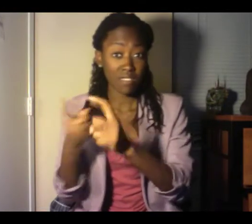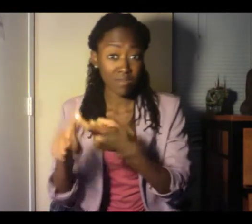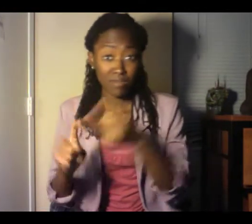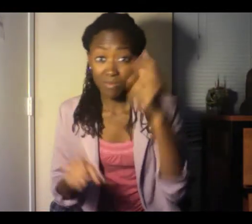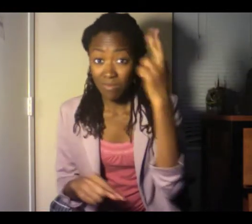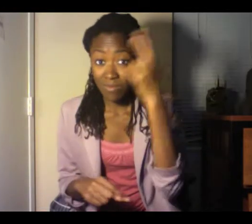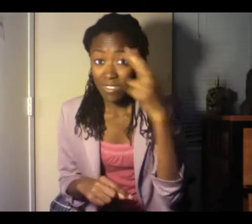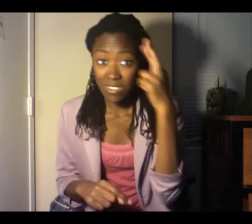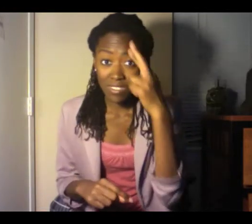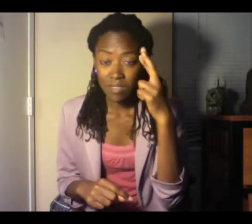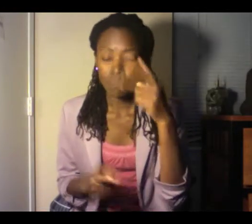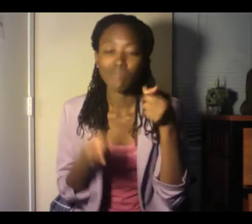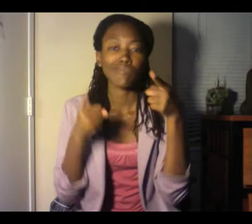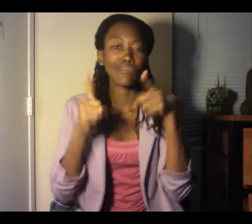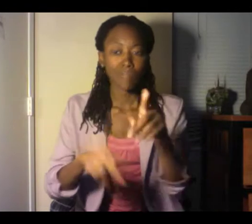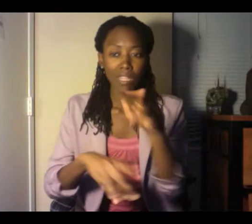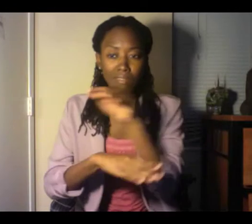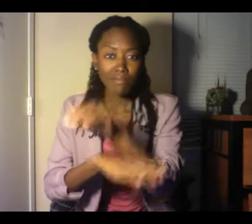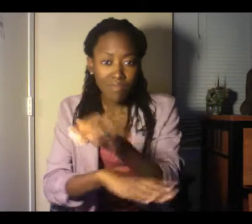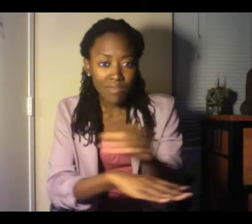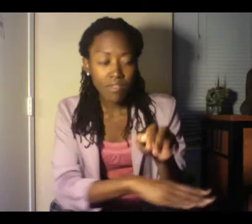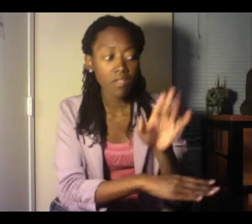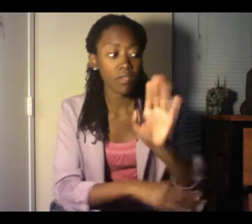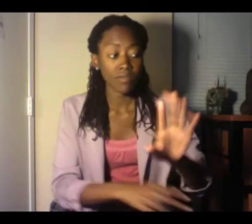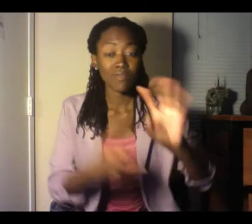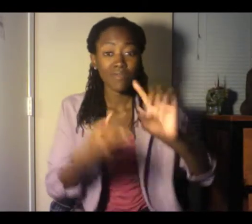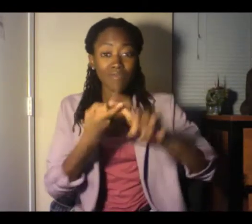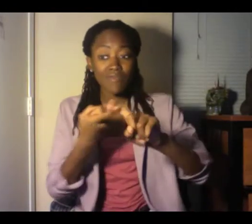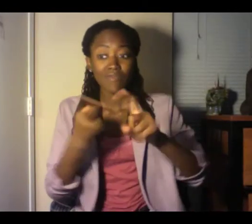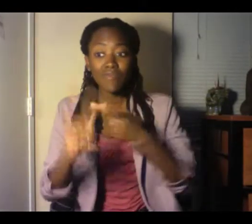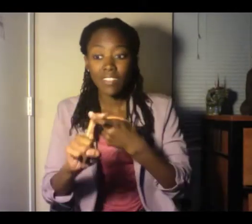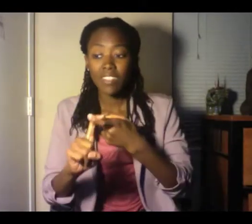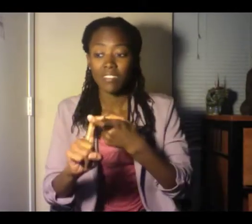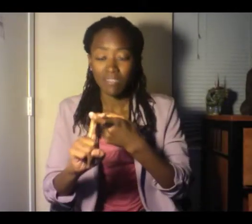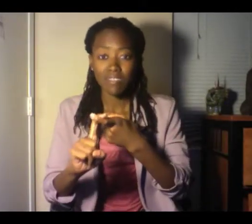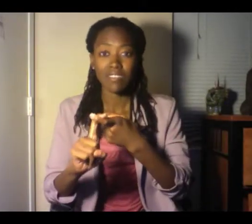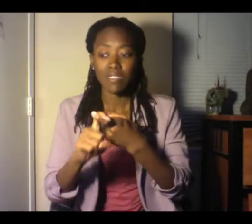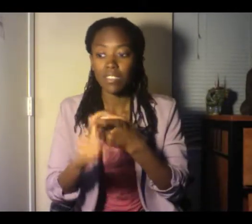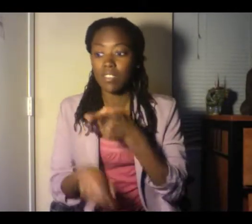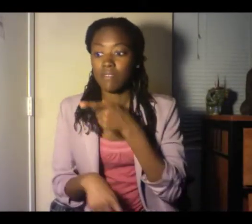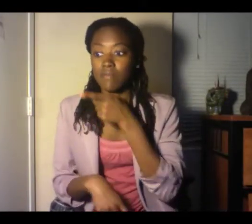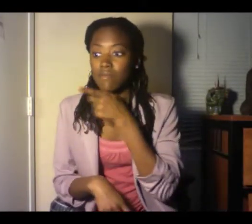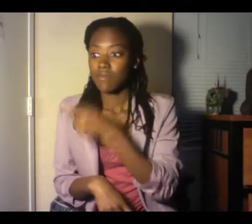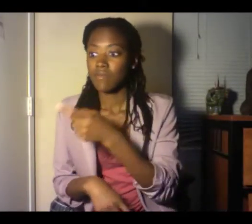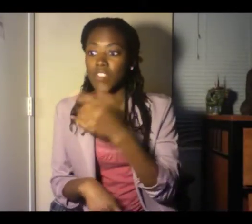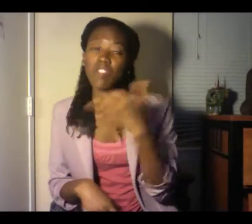afternoons. Her daughter wanted to become hearing so she too could talk on the telephone.